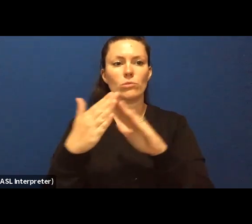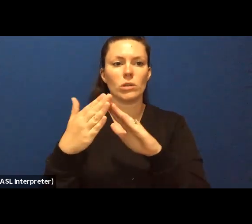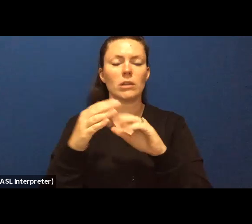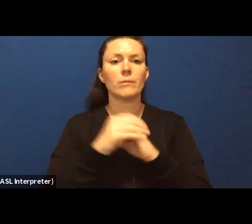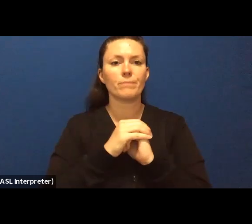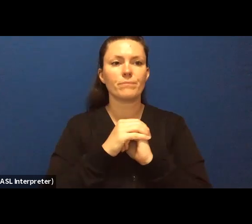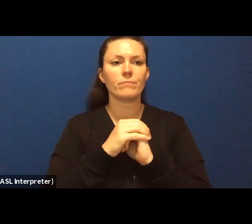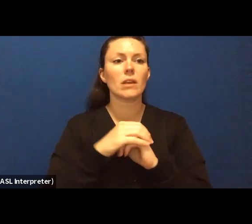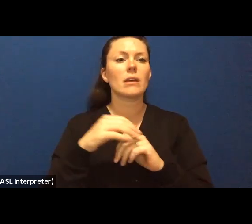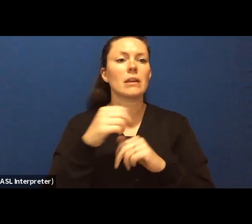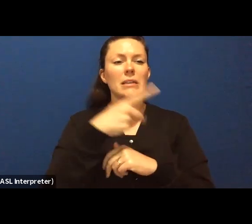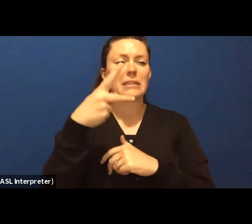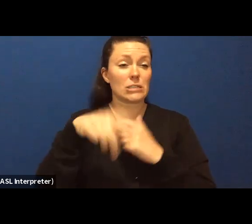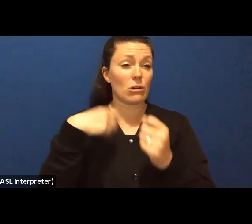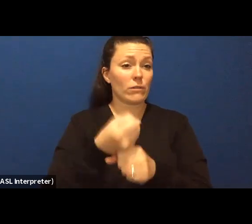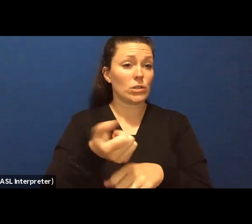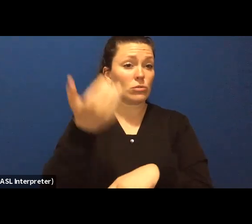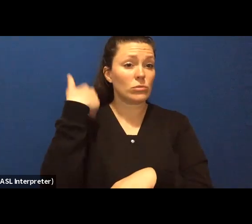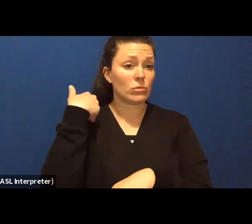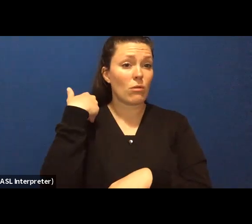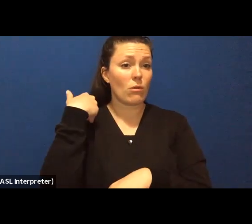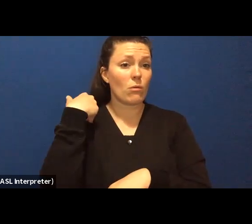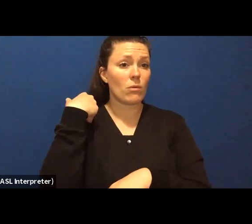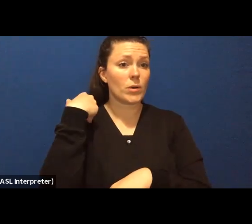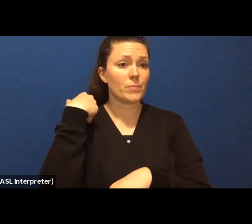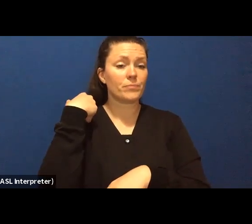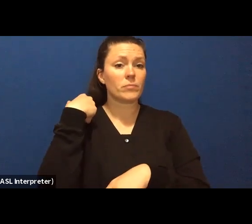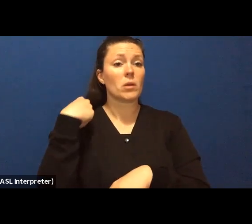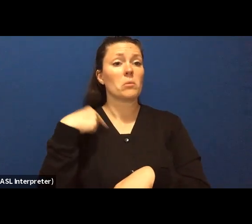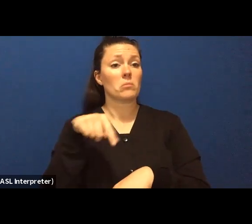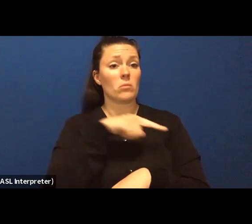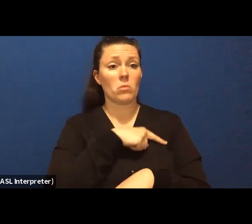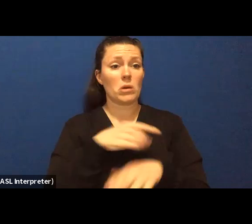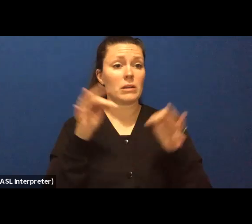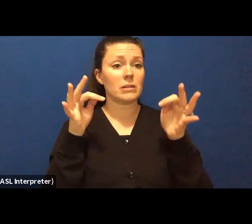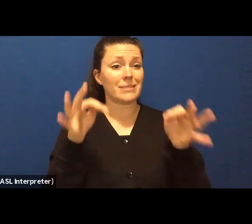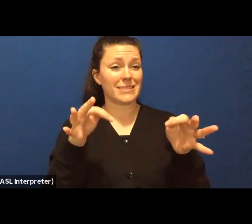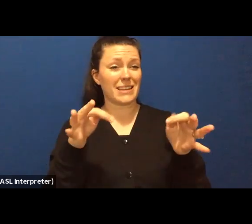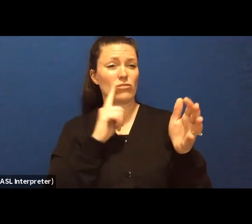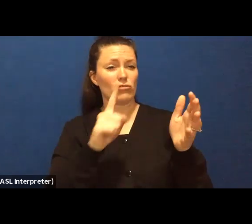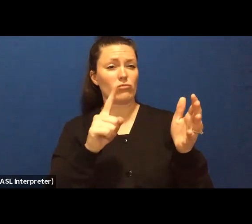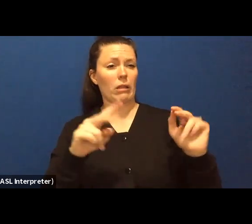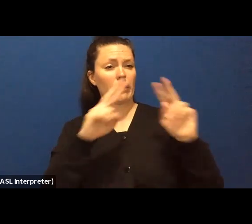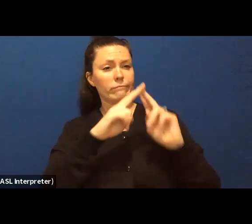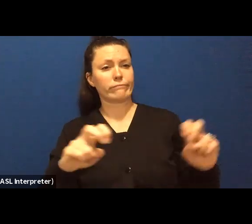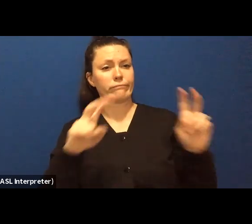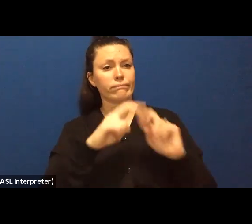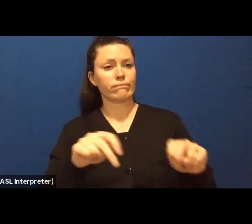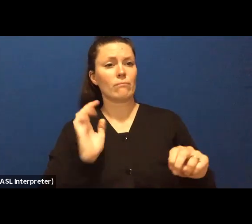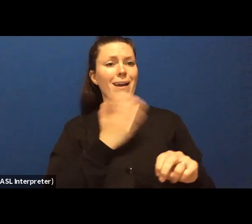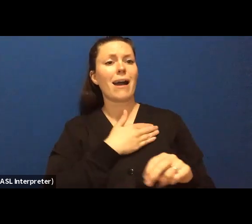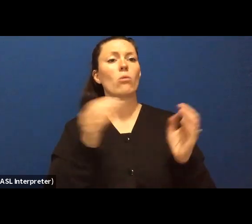couple of years ago, we had decided to take a look at our organization